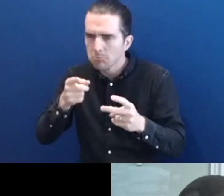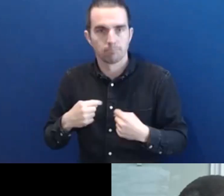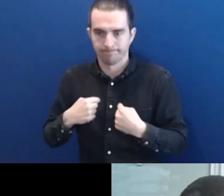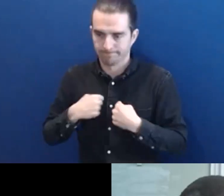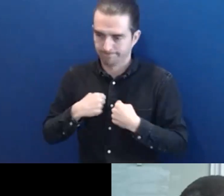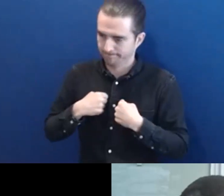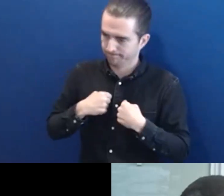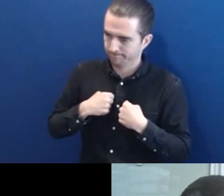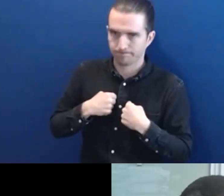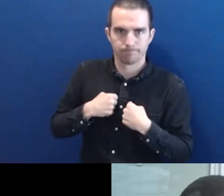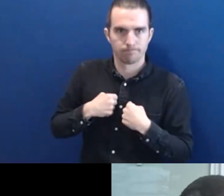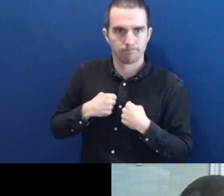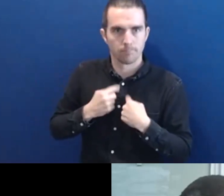still